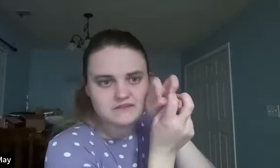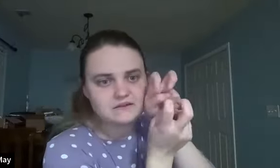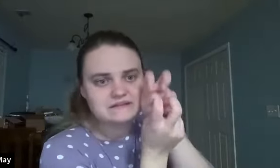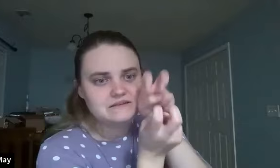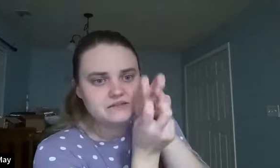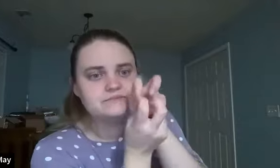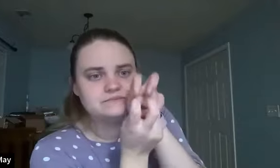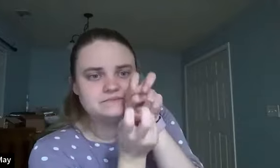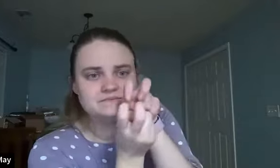little teeth.